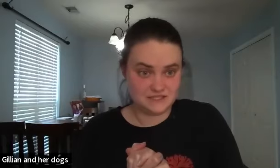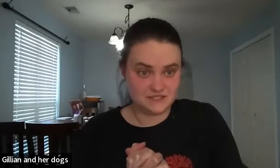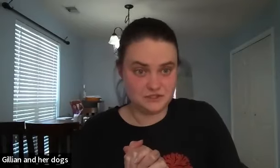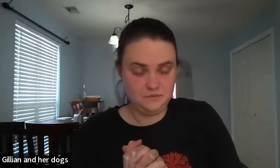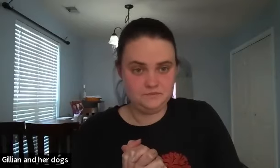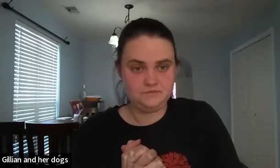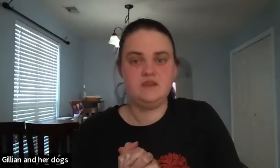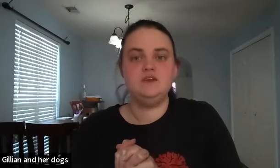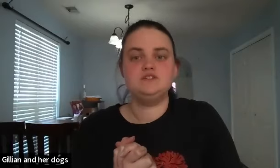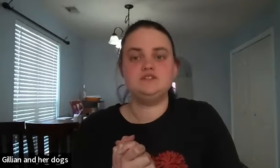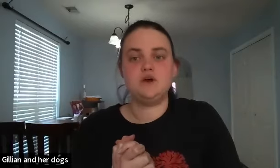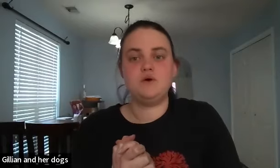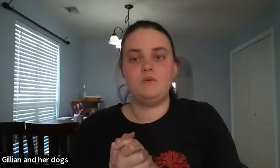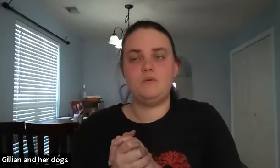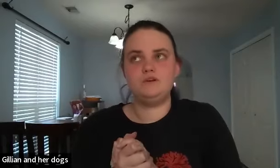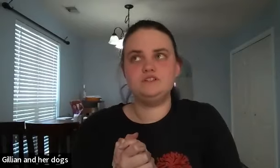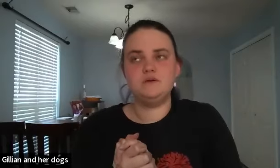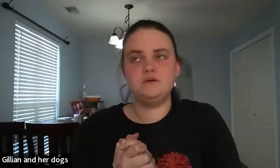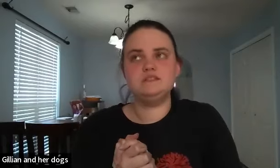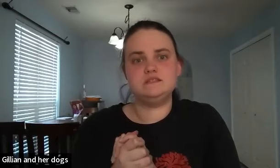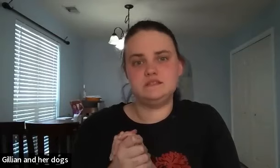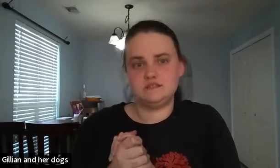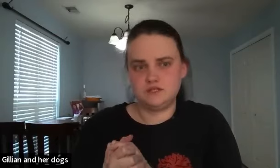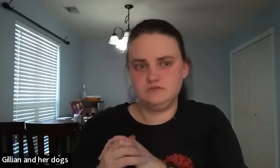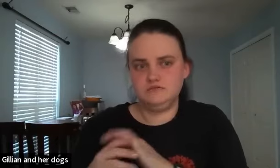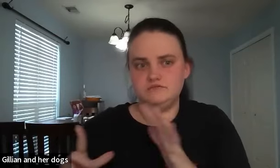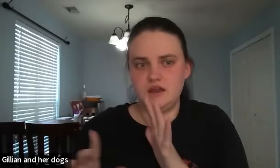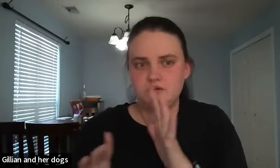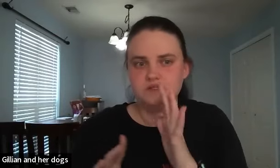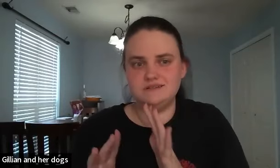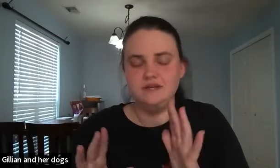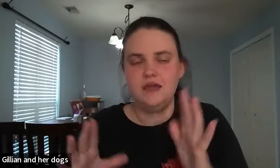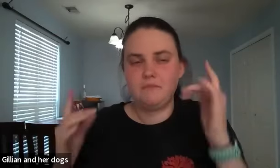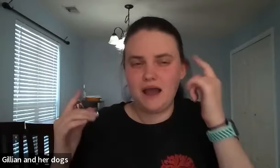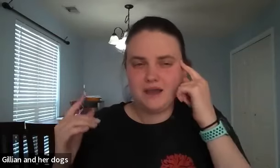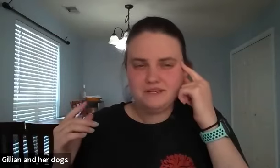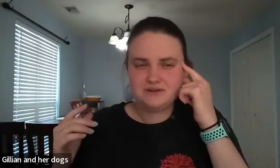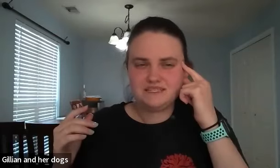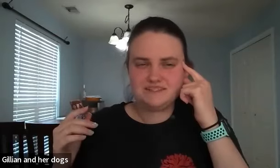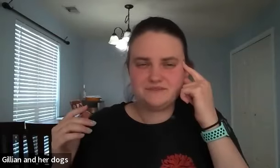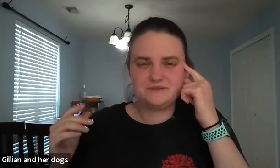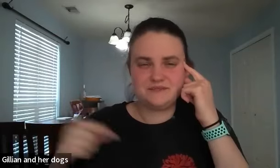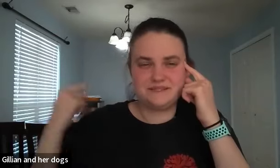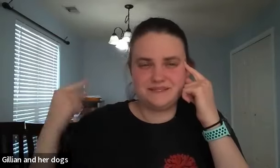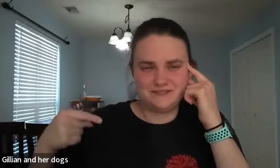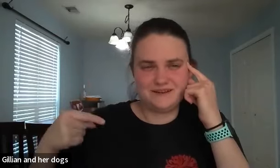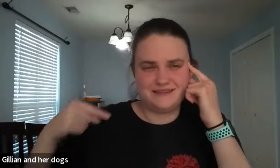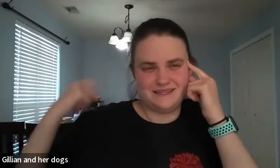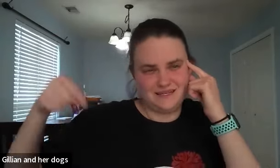sister. So we'll start with sister. I always kind of I always start with sister first because my sister is the next